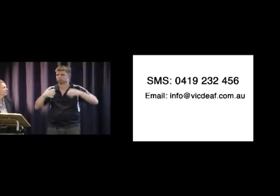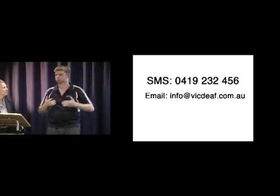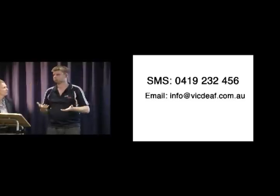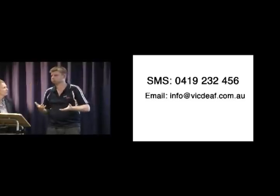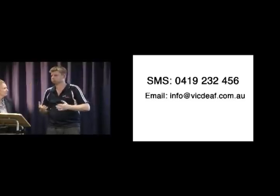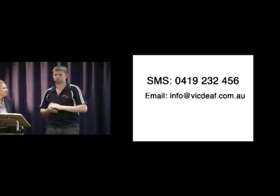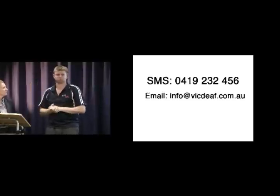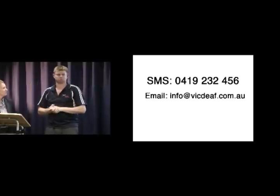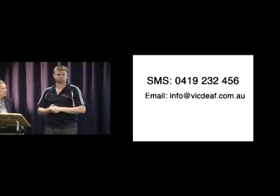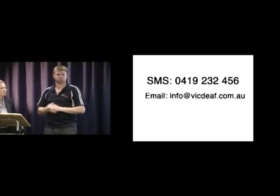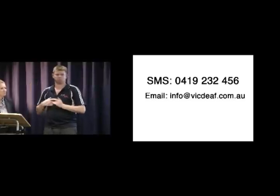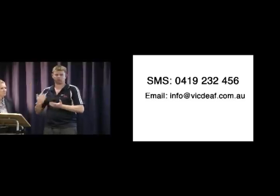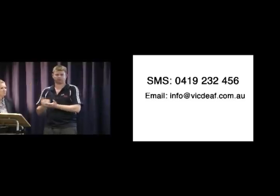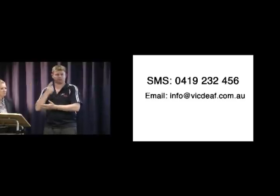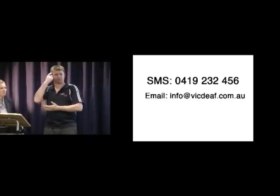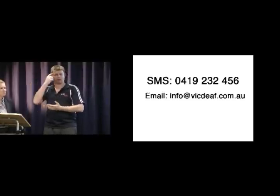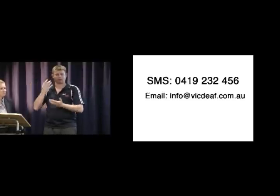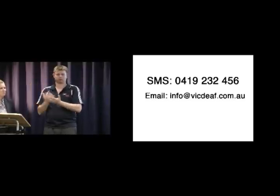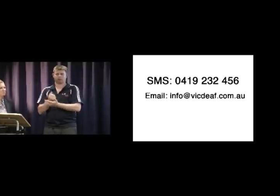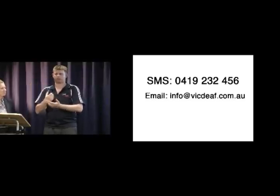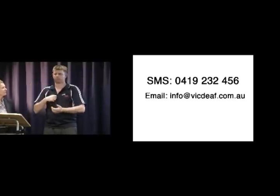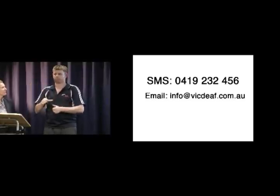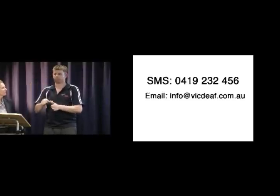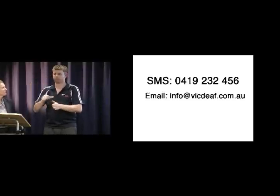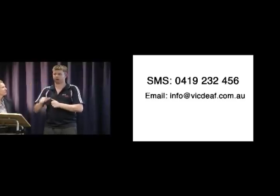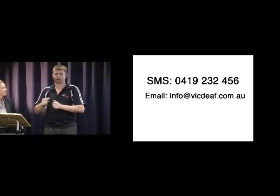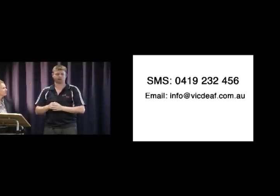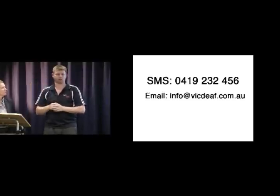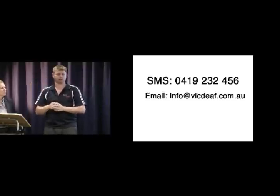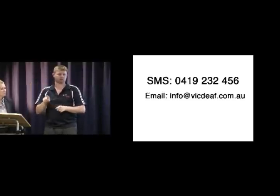think we need better lighting down there as well. So that's a risky